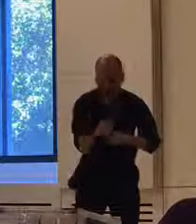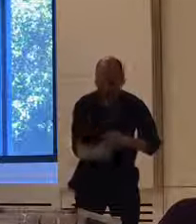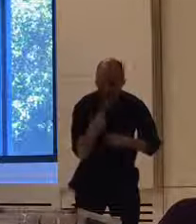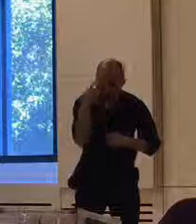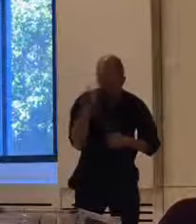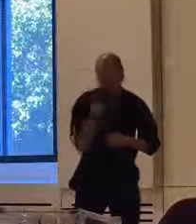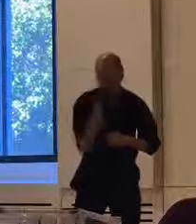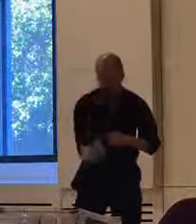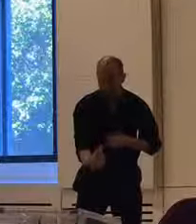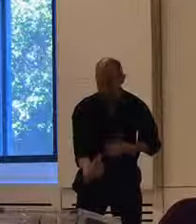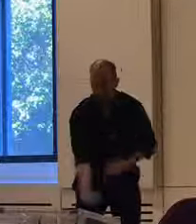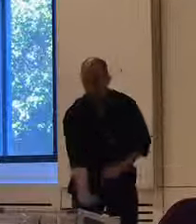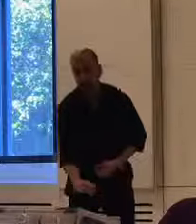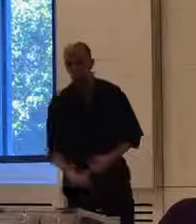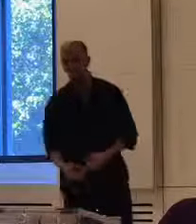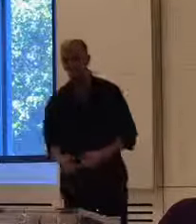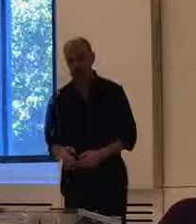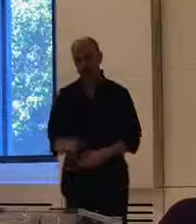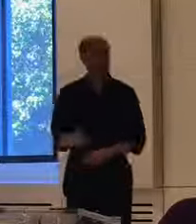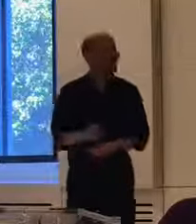who was 1, I think she was 1 at the time.